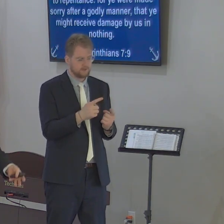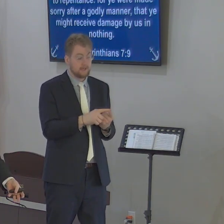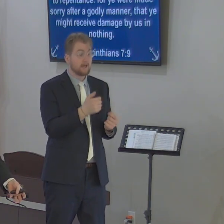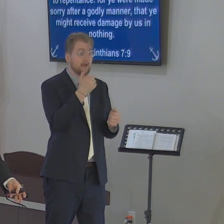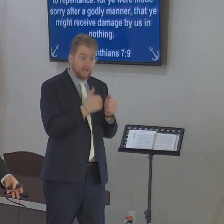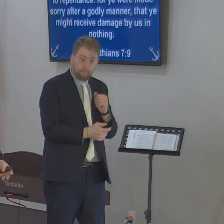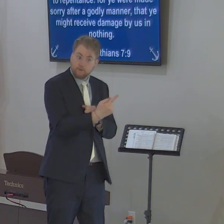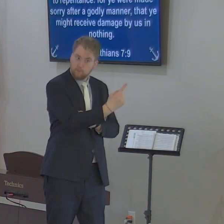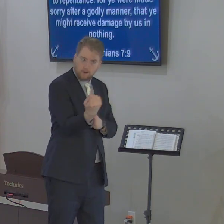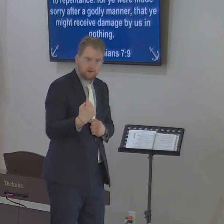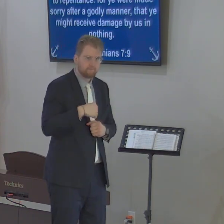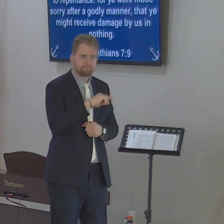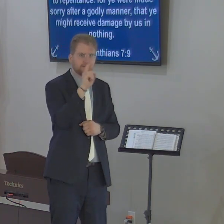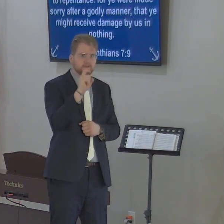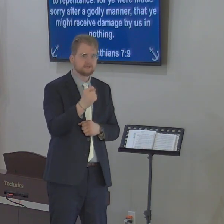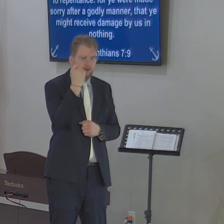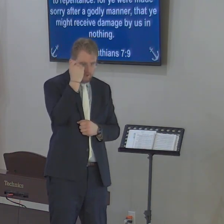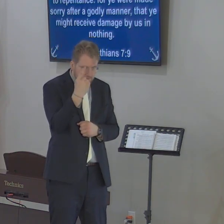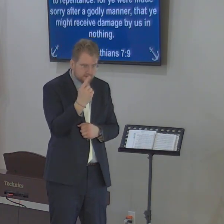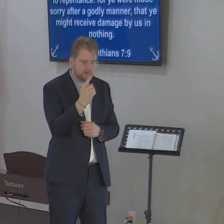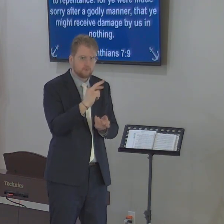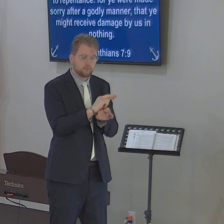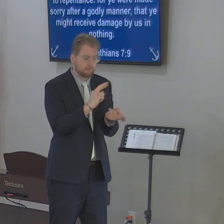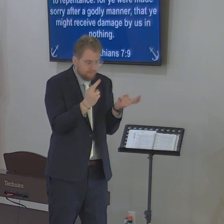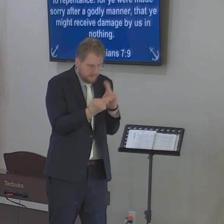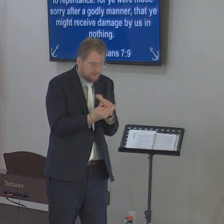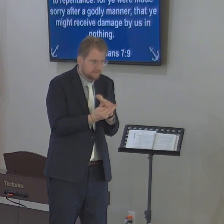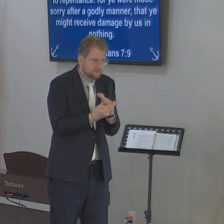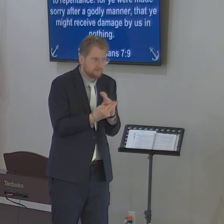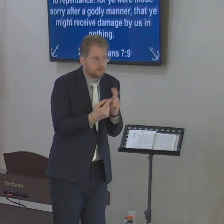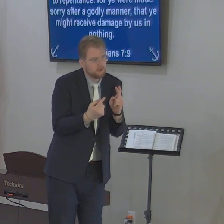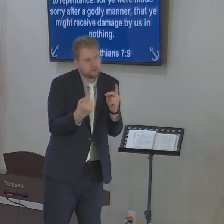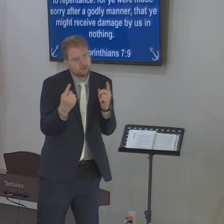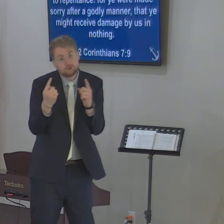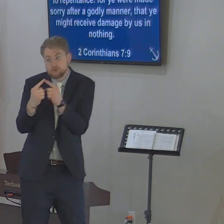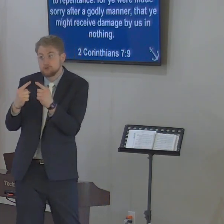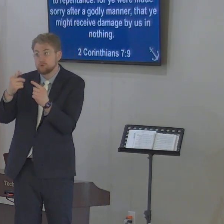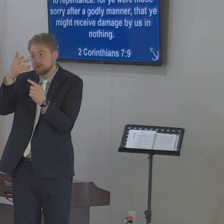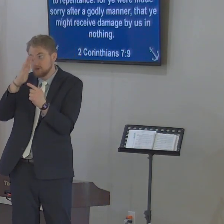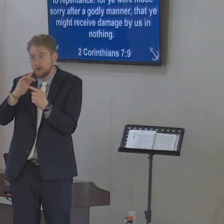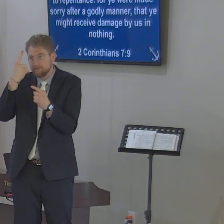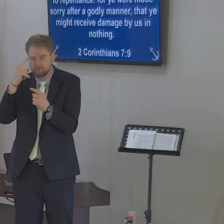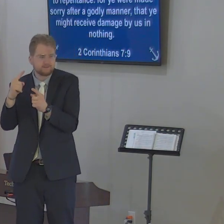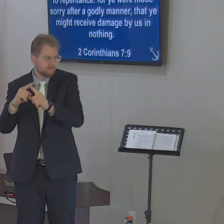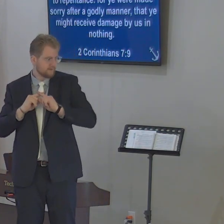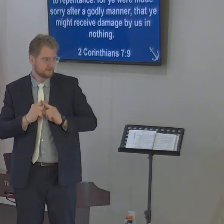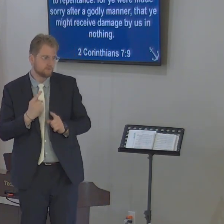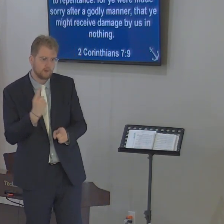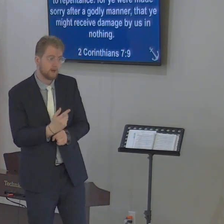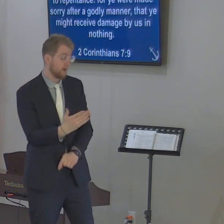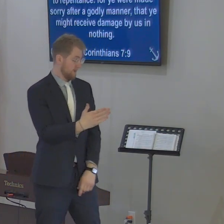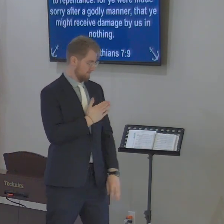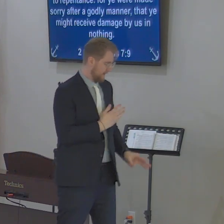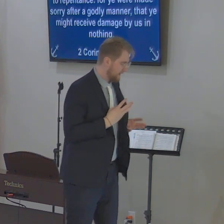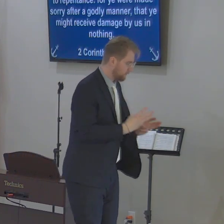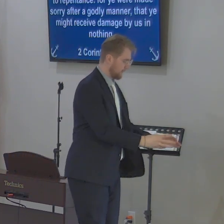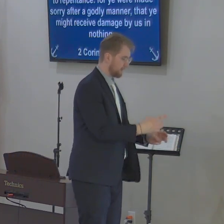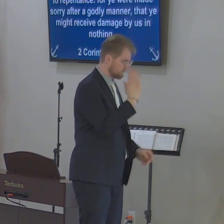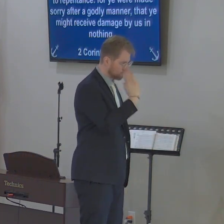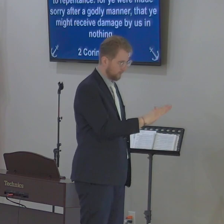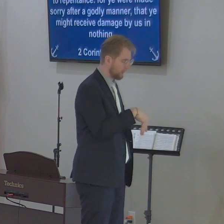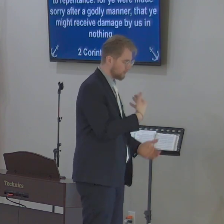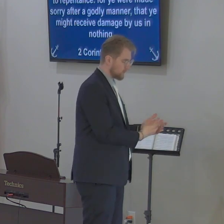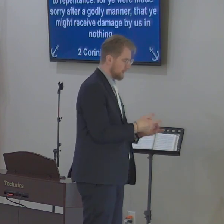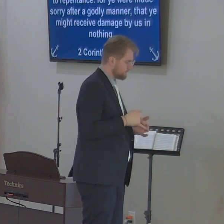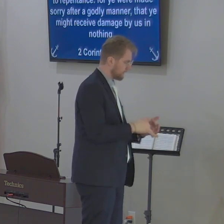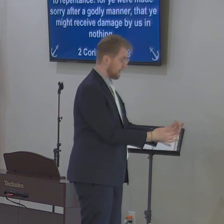the repentance to turn to God for salvation. That's, my way's no good, my way's going to put me in a devil's hell, my works will get me in hell, but